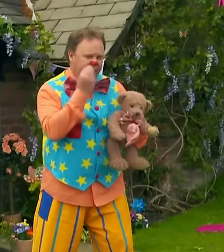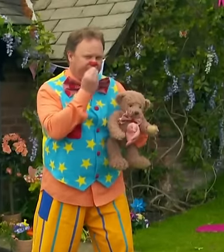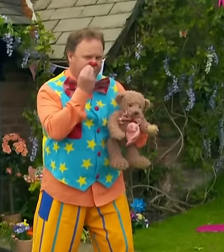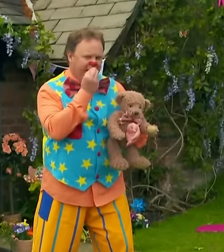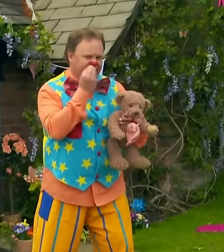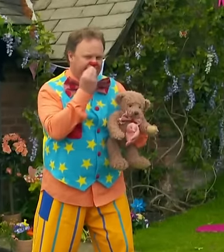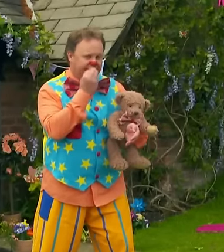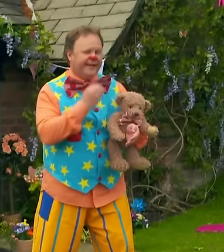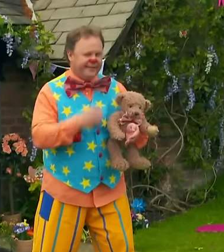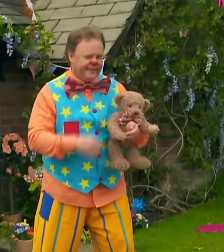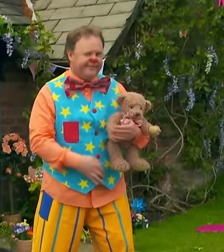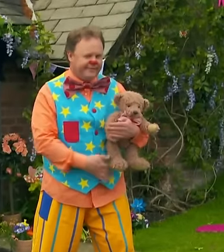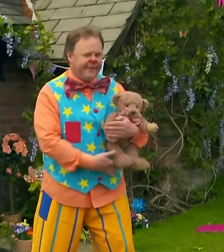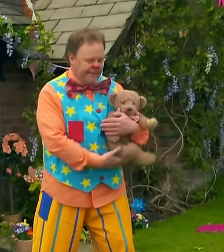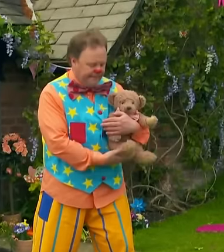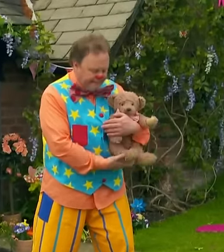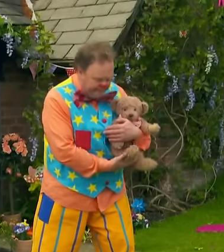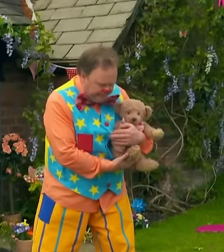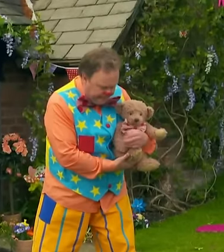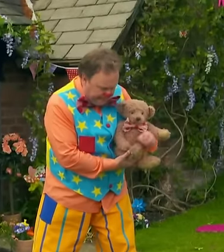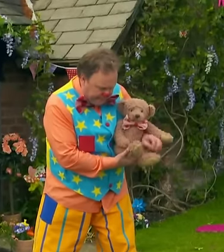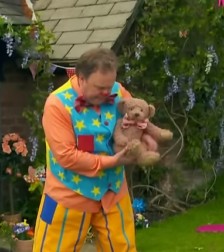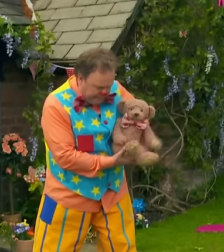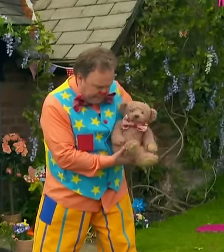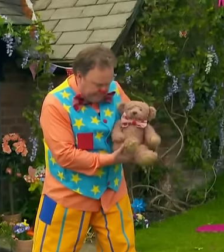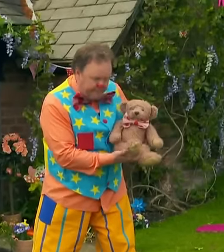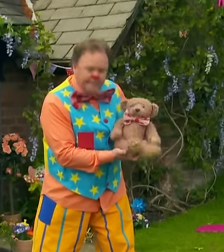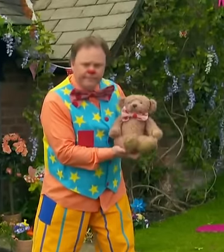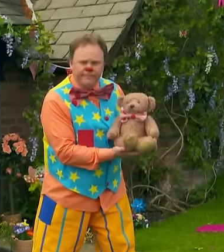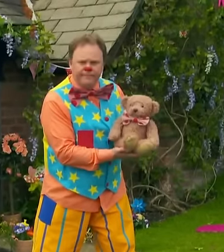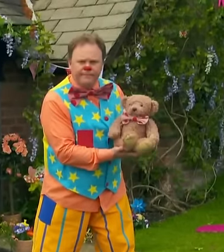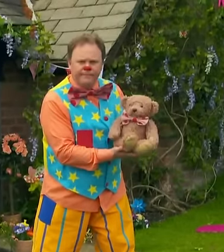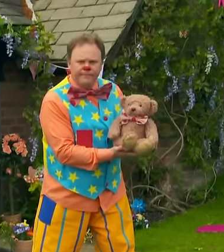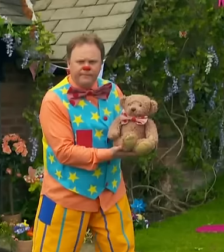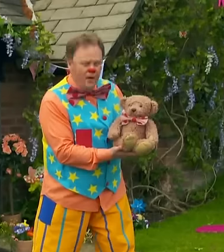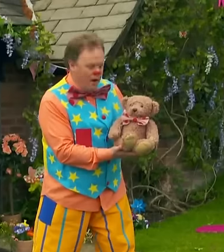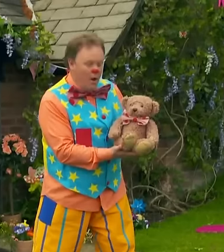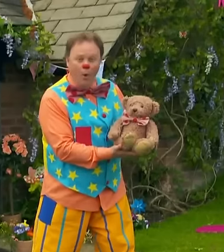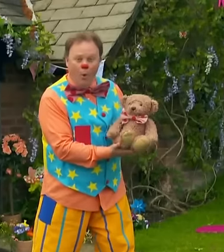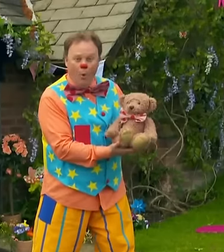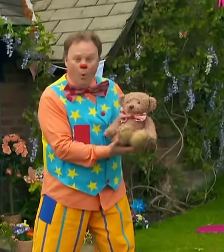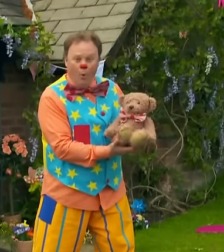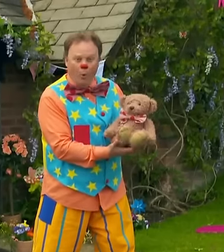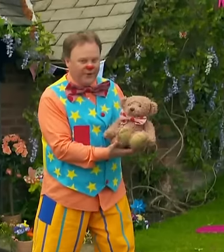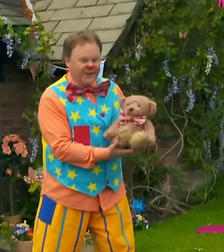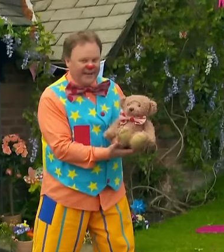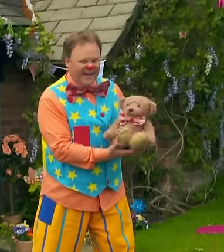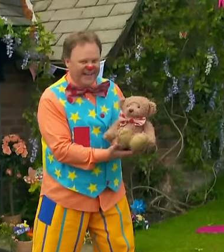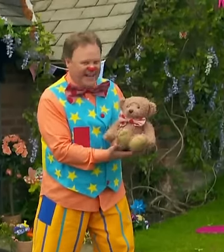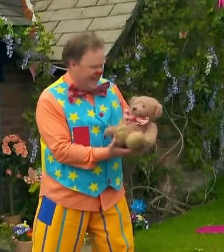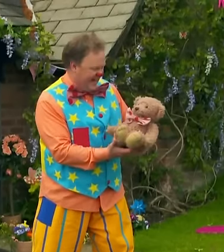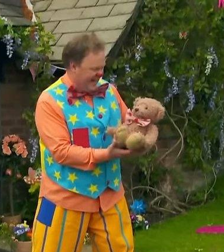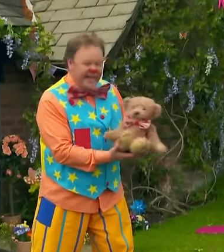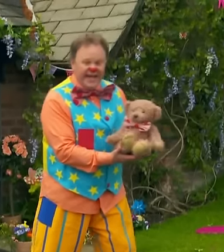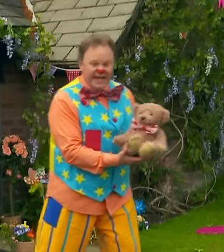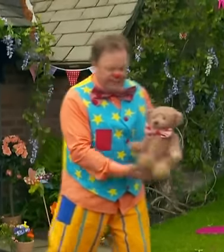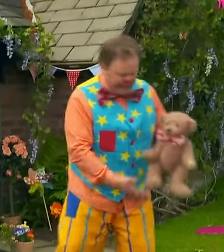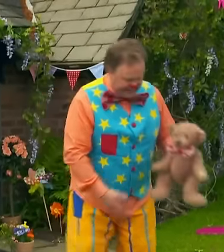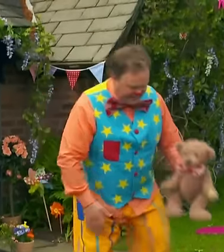rose petals. Why don't you follow the rose petals, Mr. Tumble? Oh, good idea. Come on,